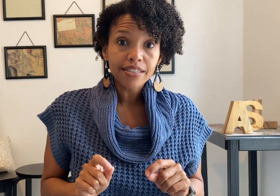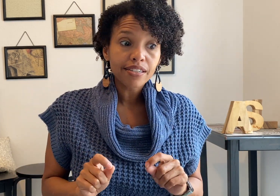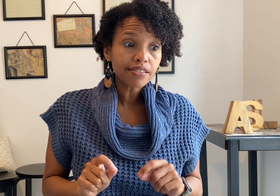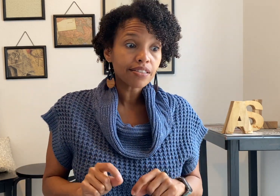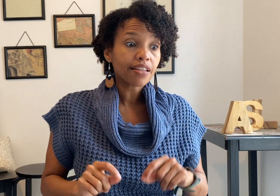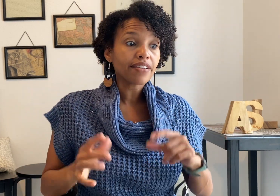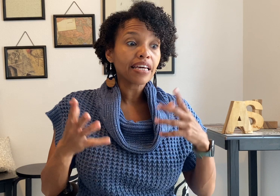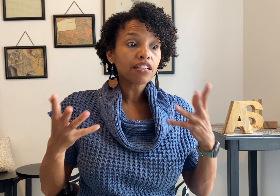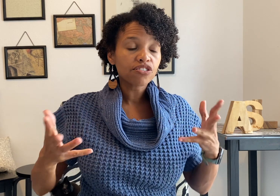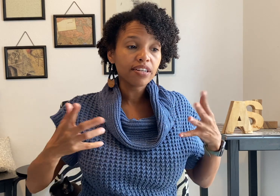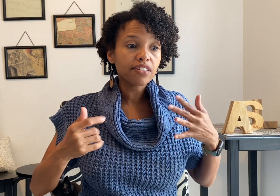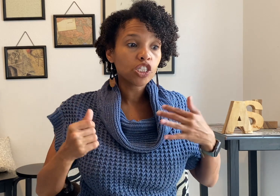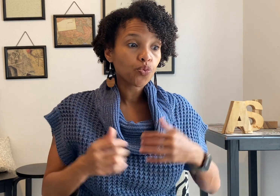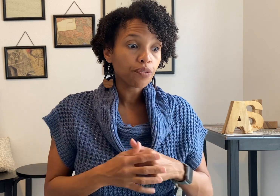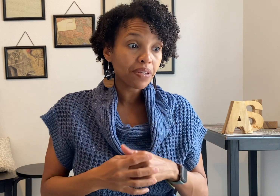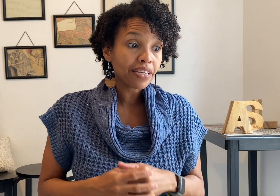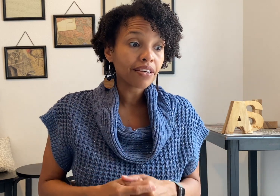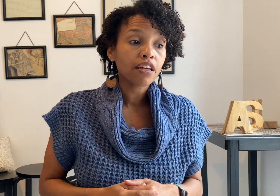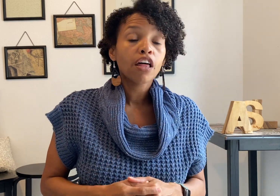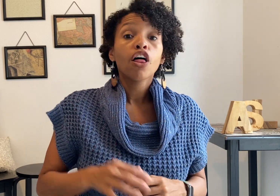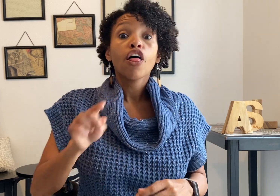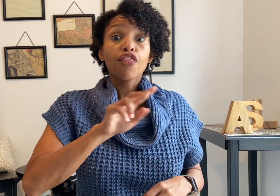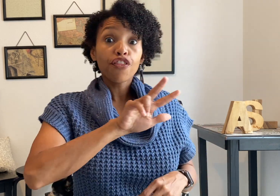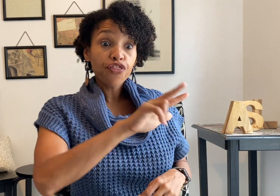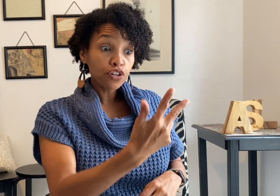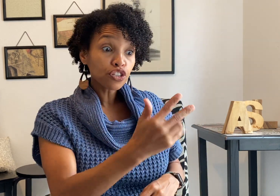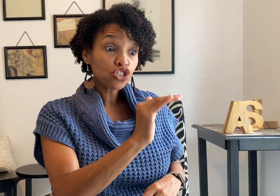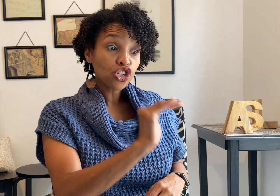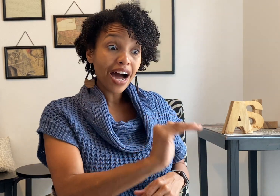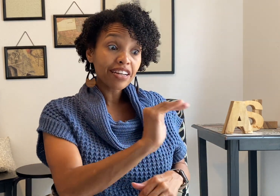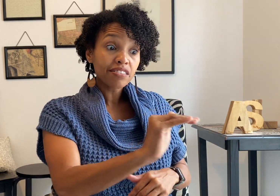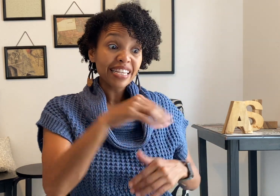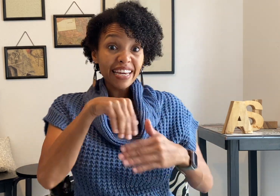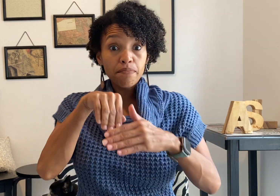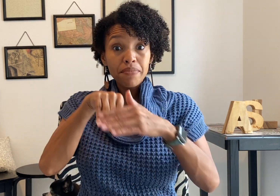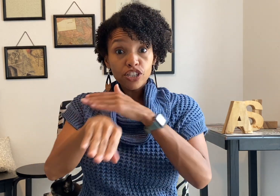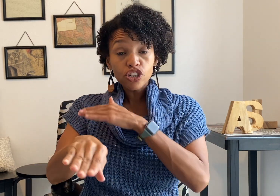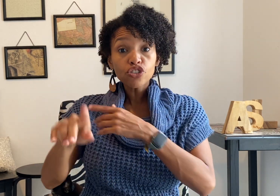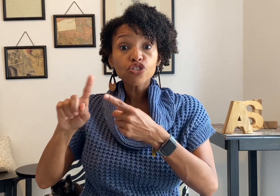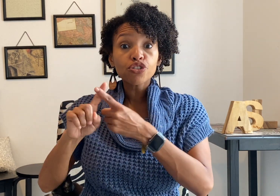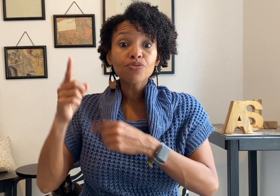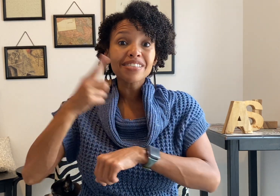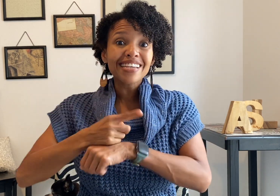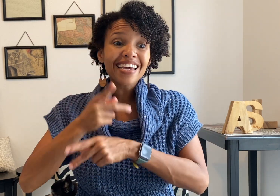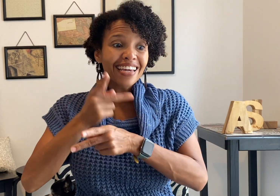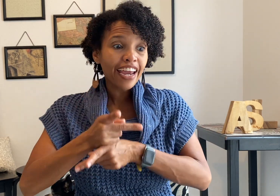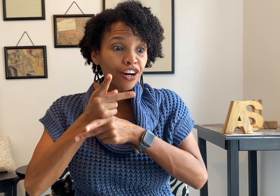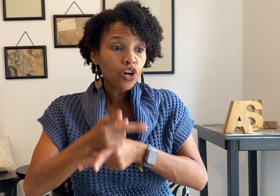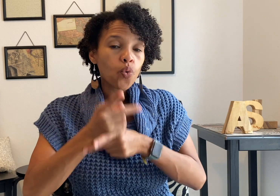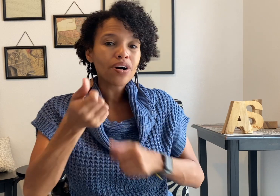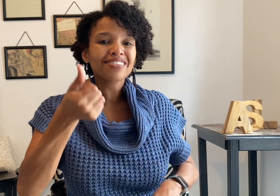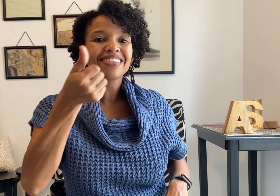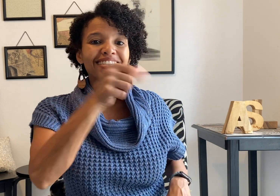sentence, then the English sentence would be the third child's admission to the daycare was